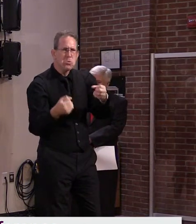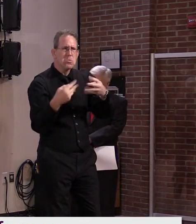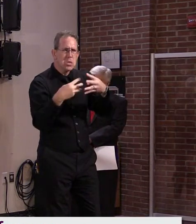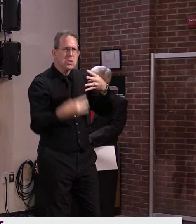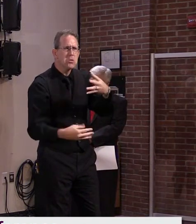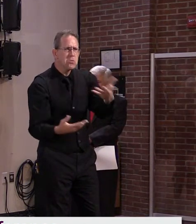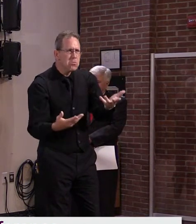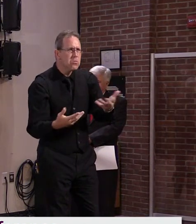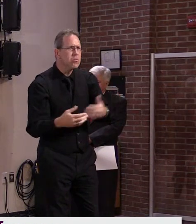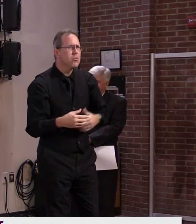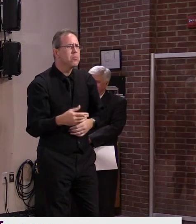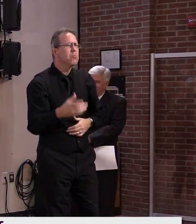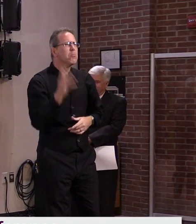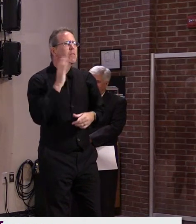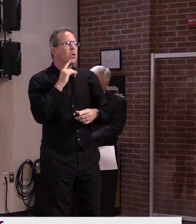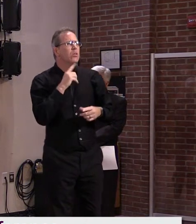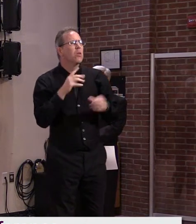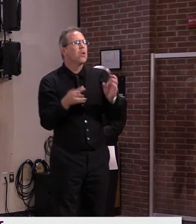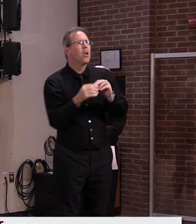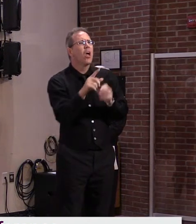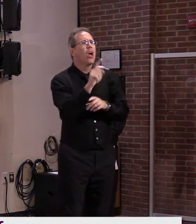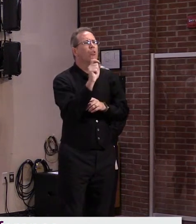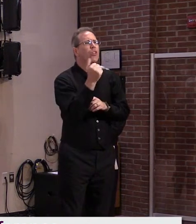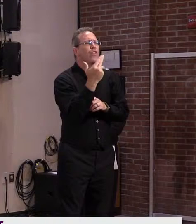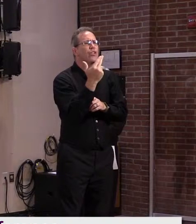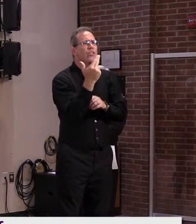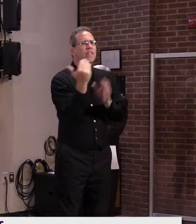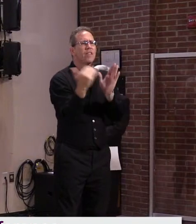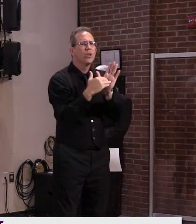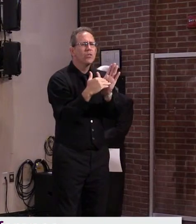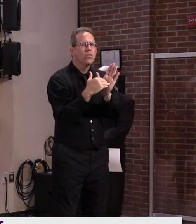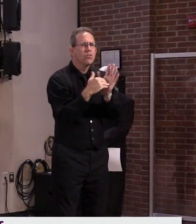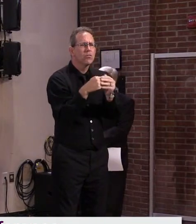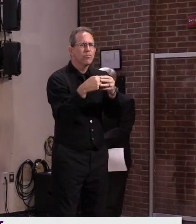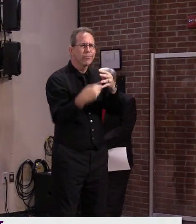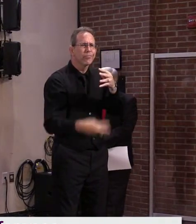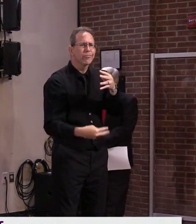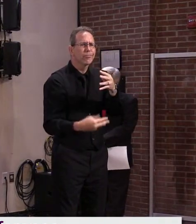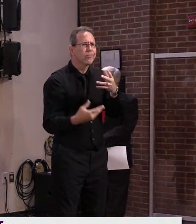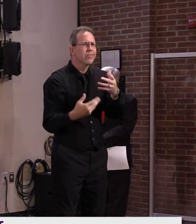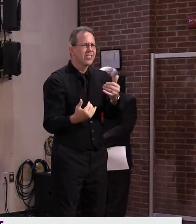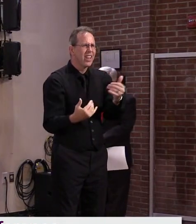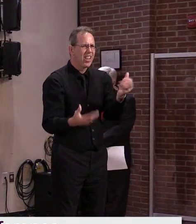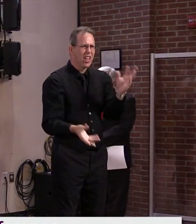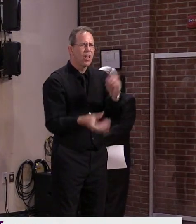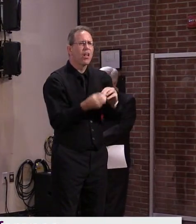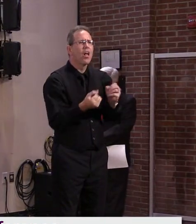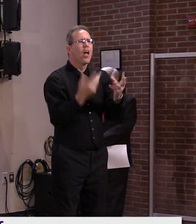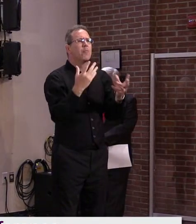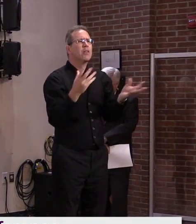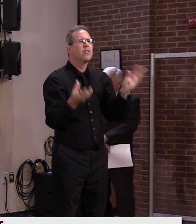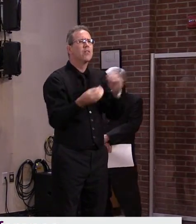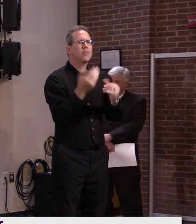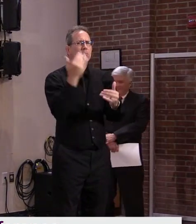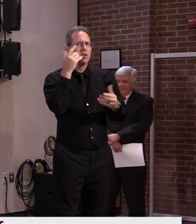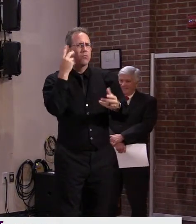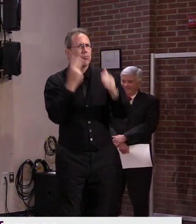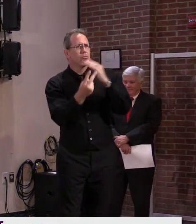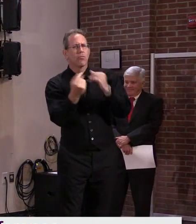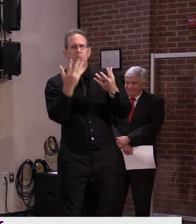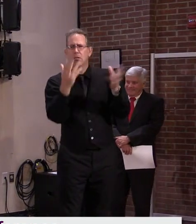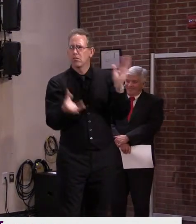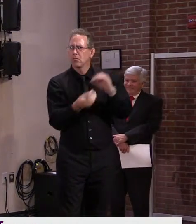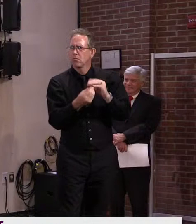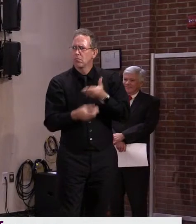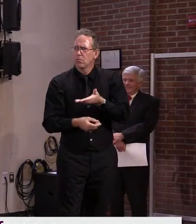113,000 before. How many Vermonters would be eligible, do you think, right now? Yeah, we're going to